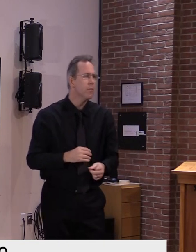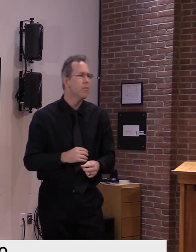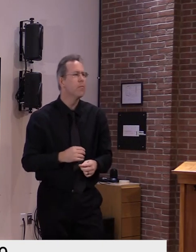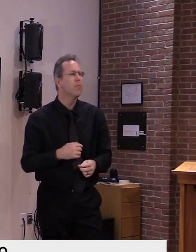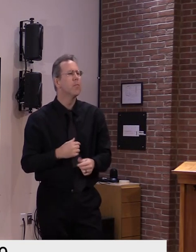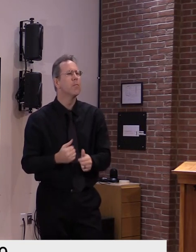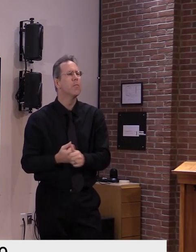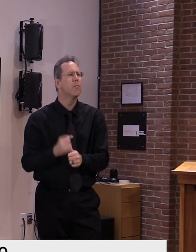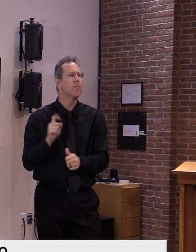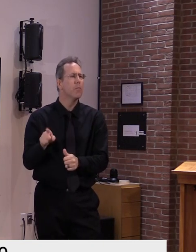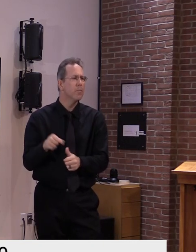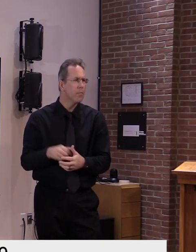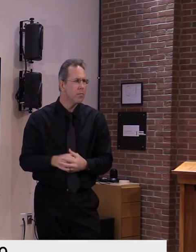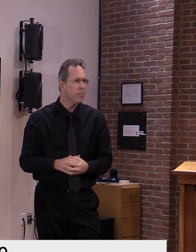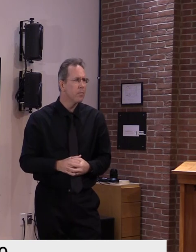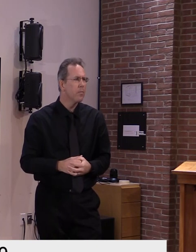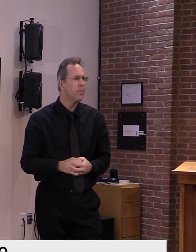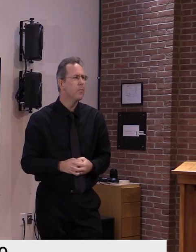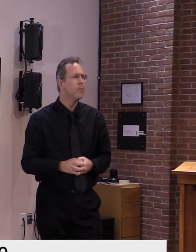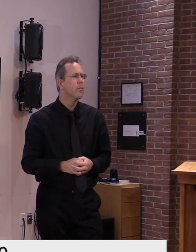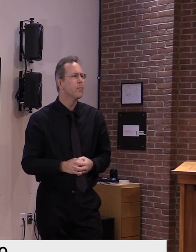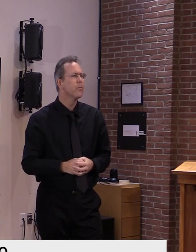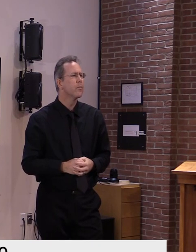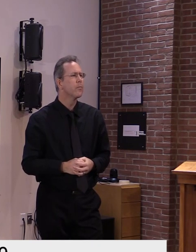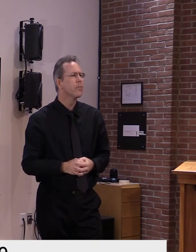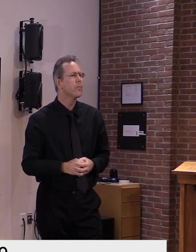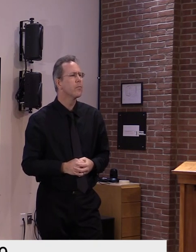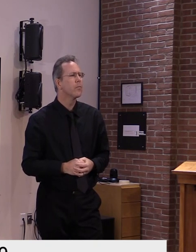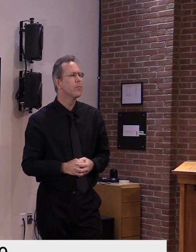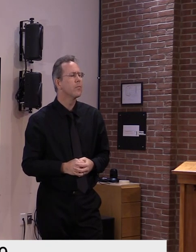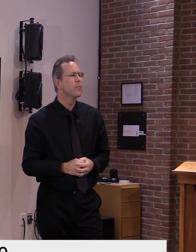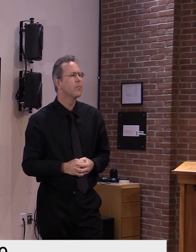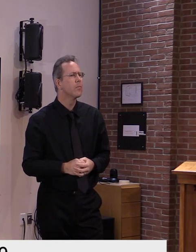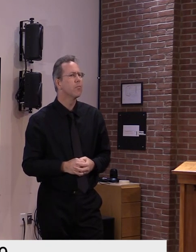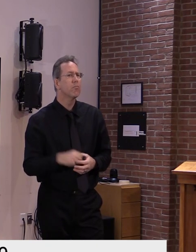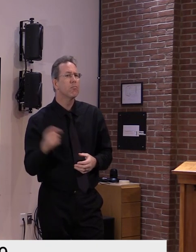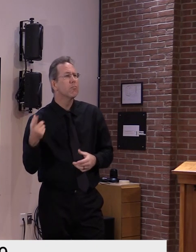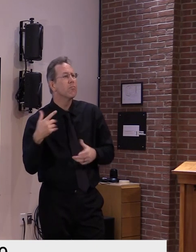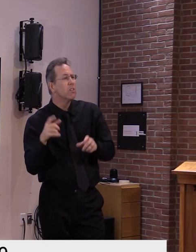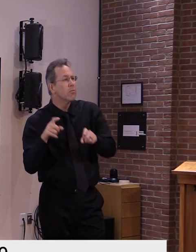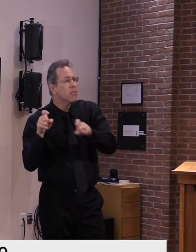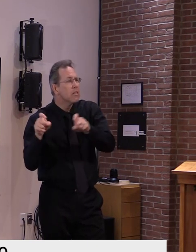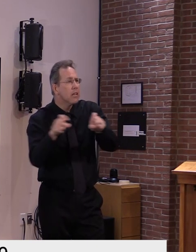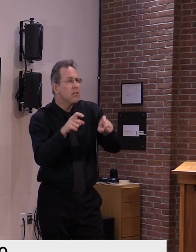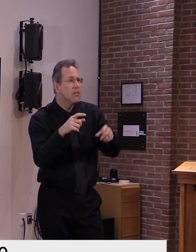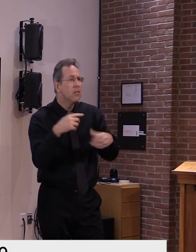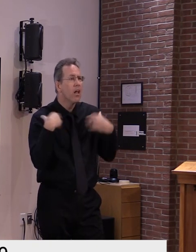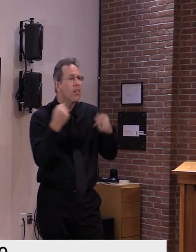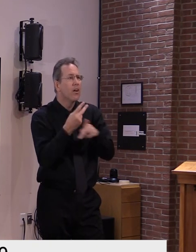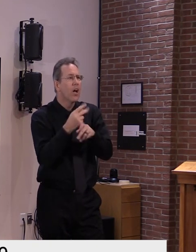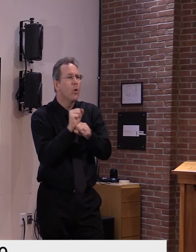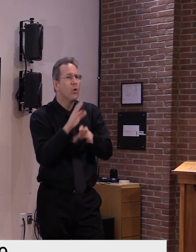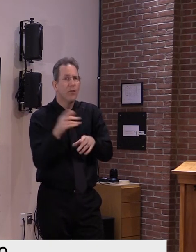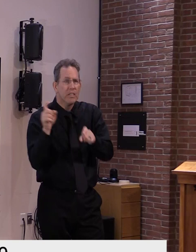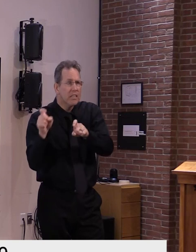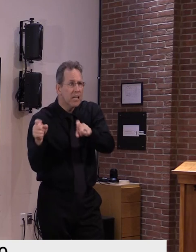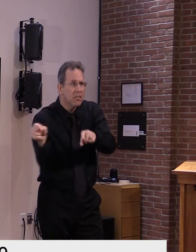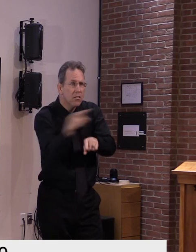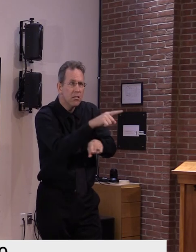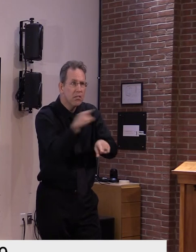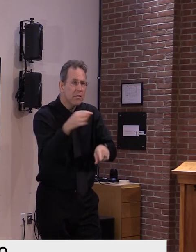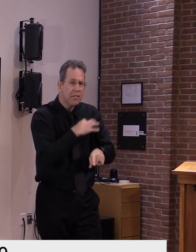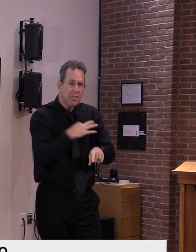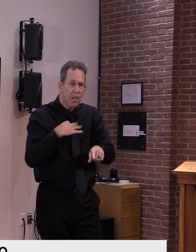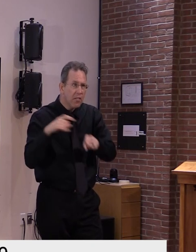healthcare workers. I'd asked about that a couple weeks ago, and I've gotten a bunch of messages from people from both Central Vermont Hospital and UVM Medical Center